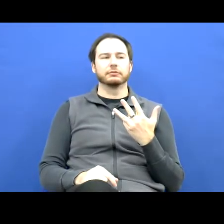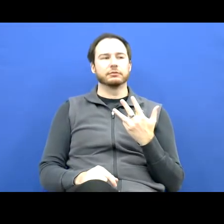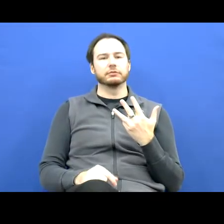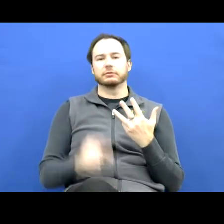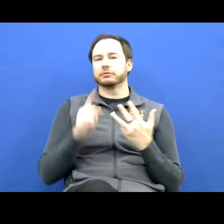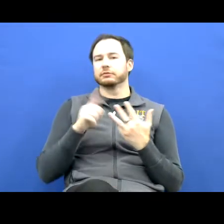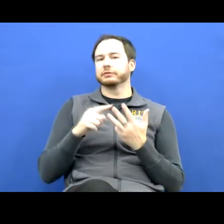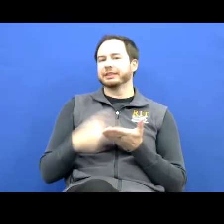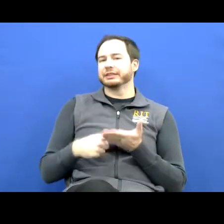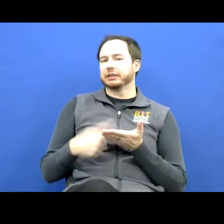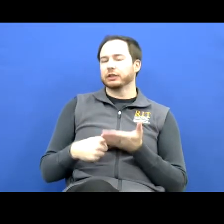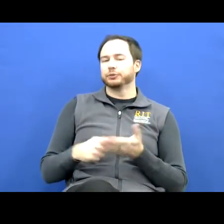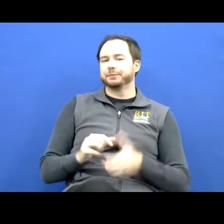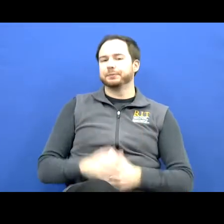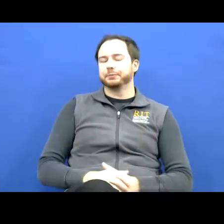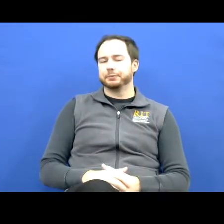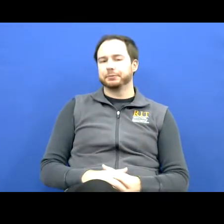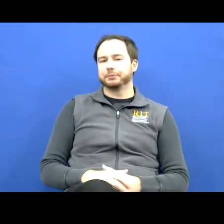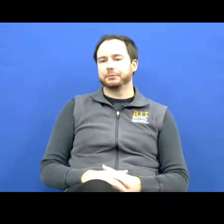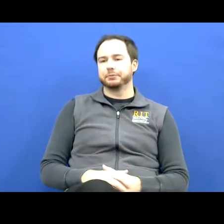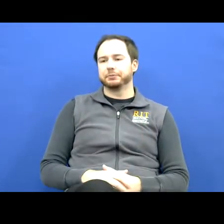Any discussion?